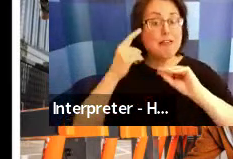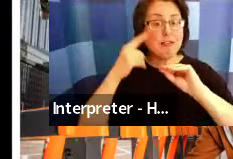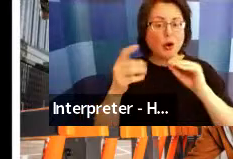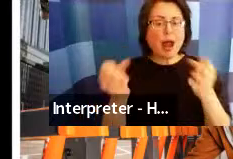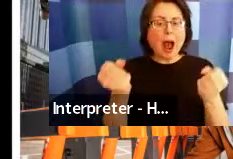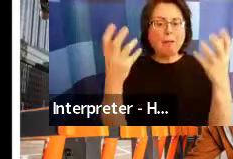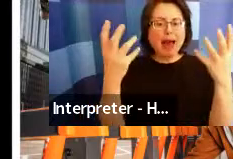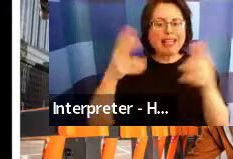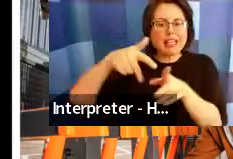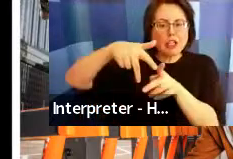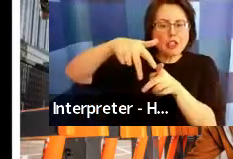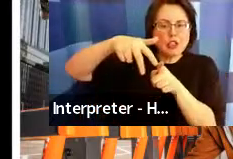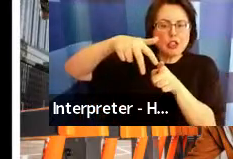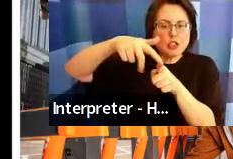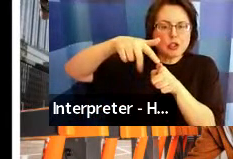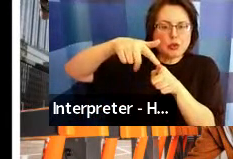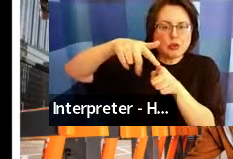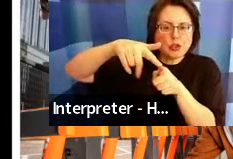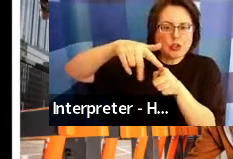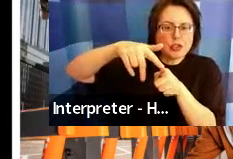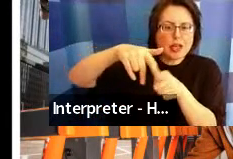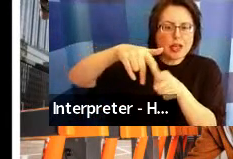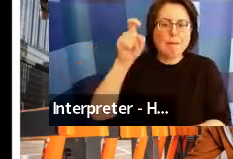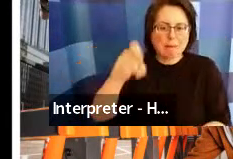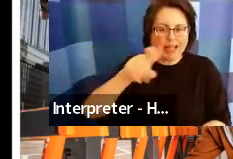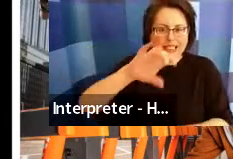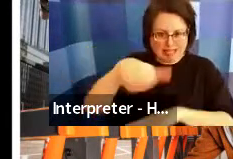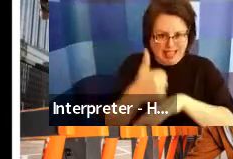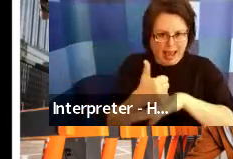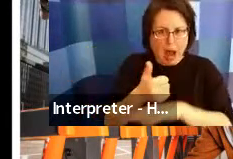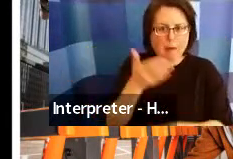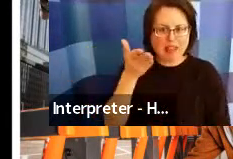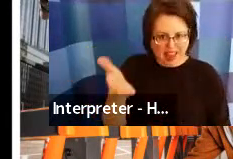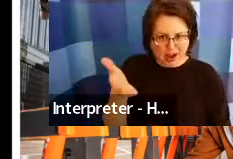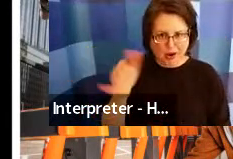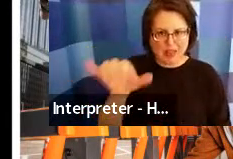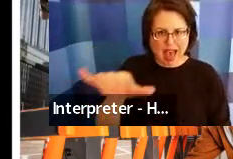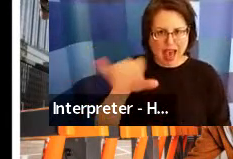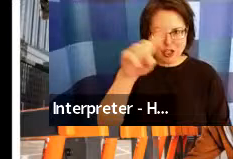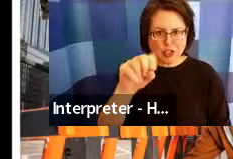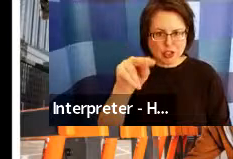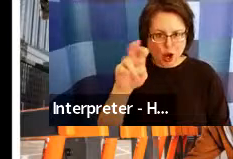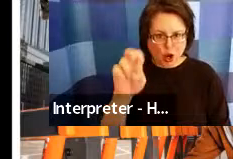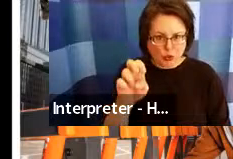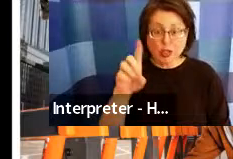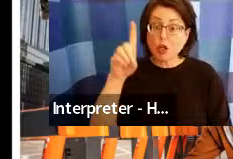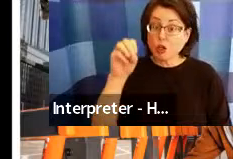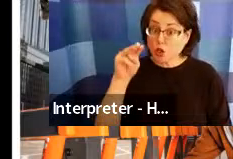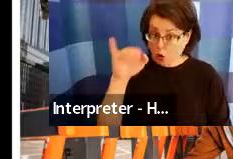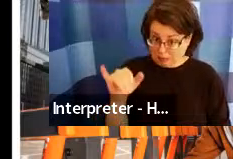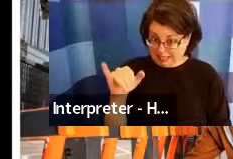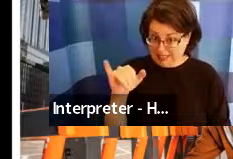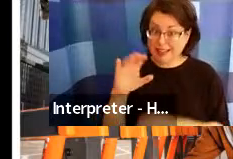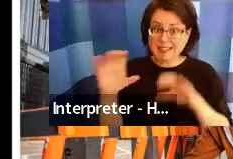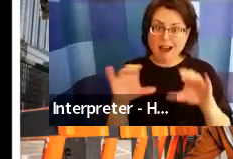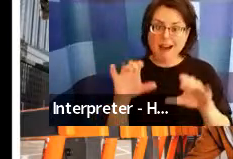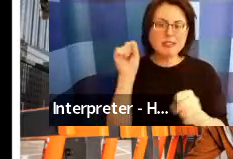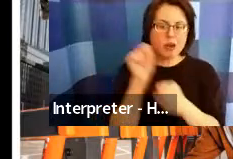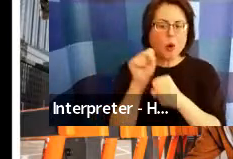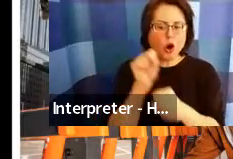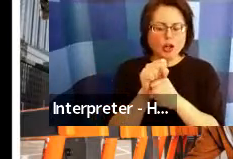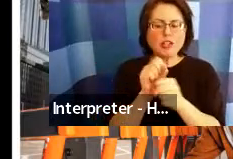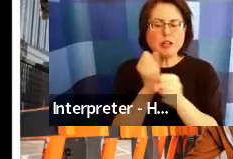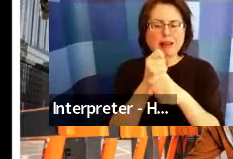be deployed in those zones. And DOMI does good work to ensure that SPIN is meeting